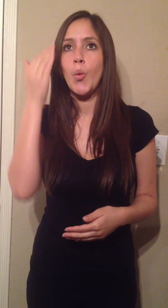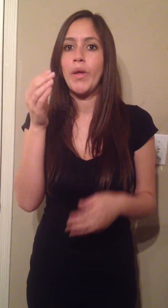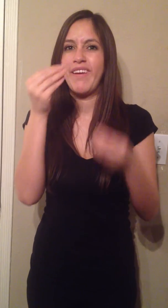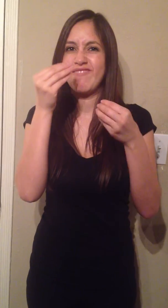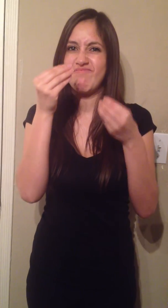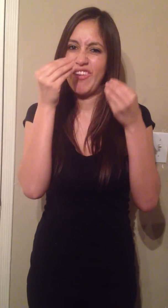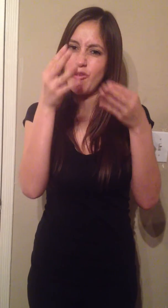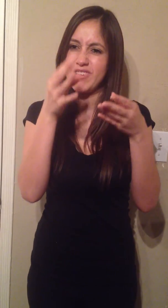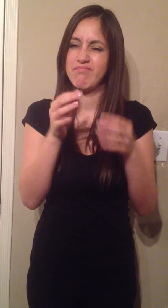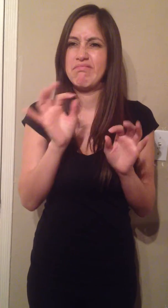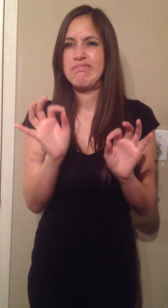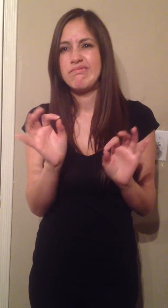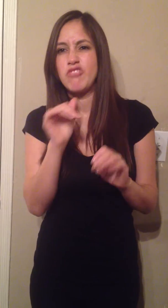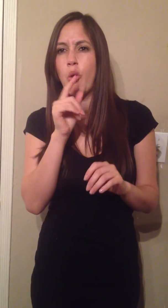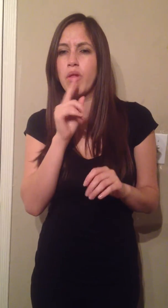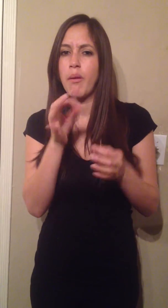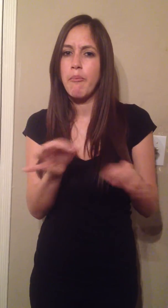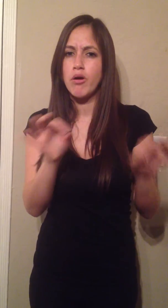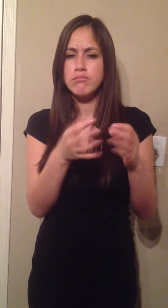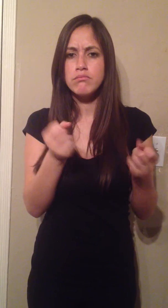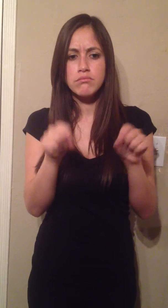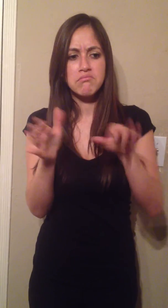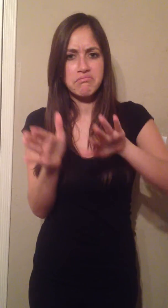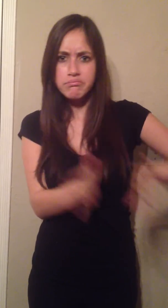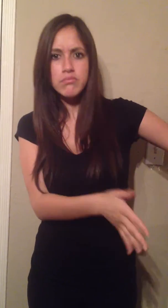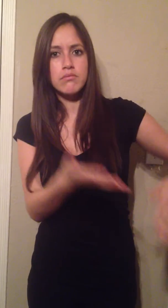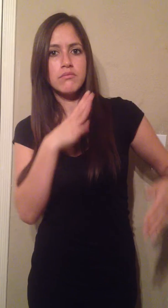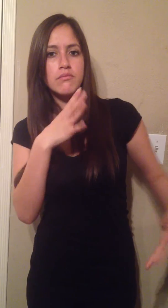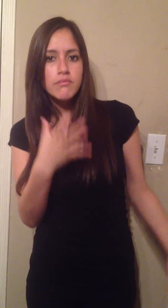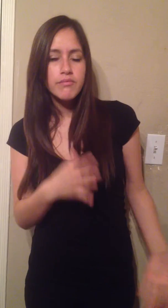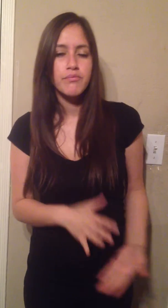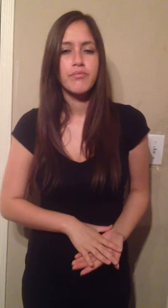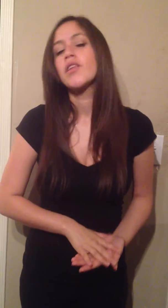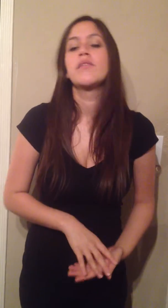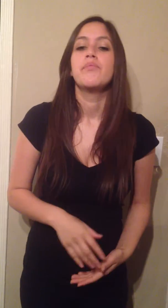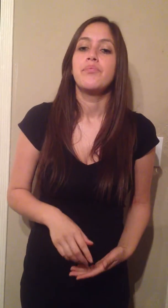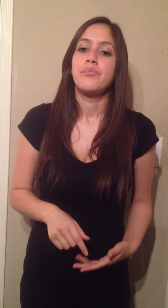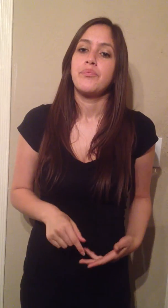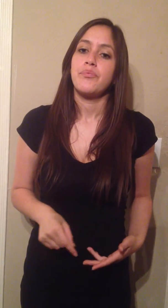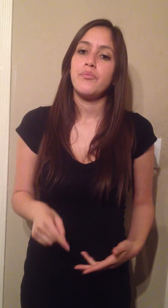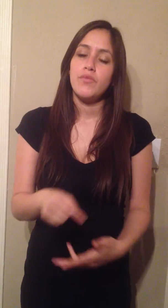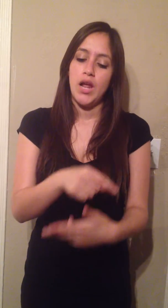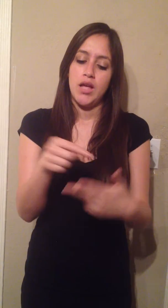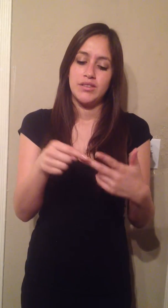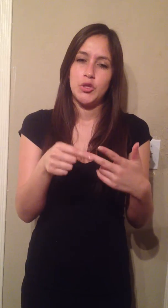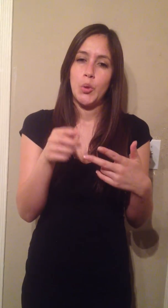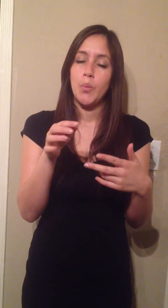next couple, I'm going to slow down a little, take a little more time. Number 3 is my my main advice